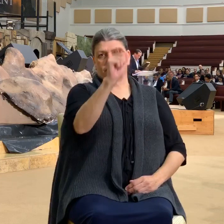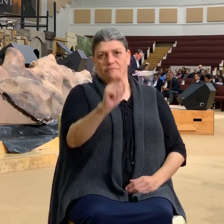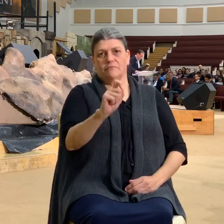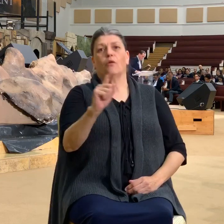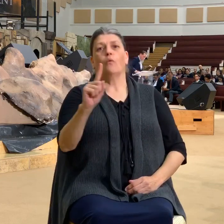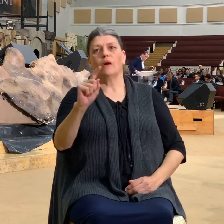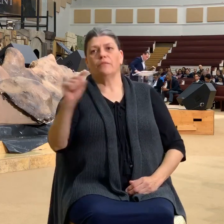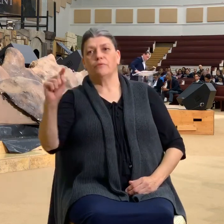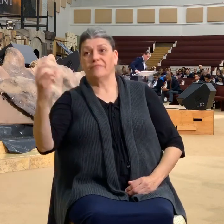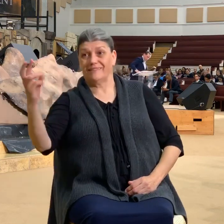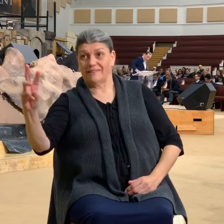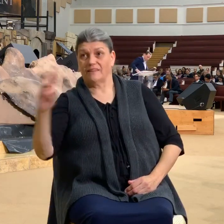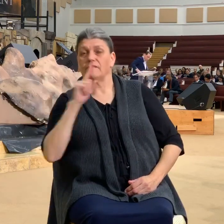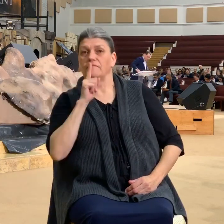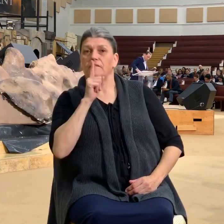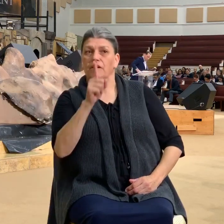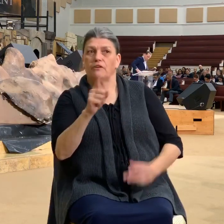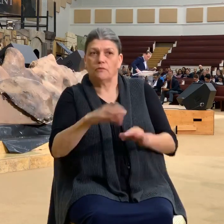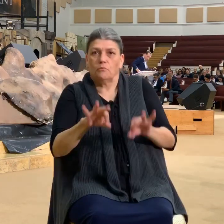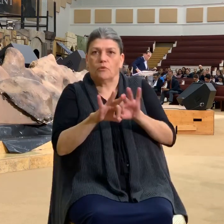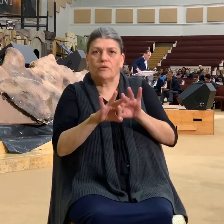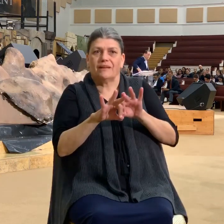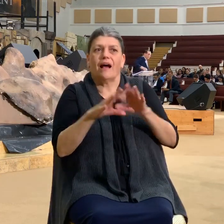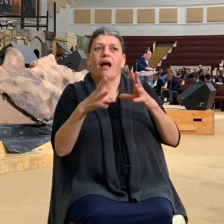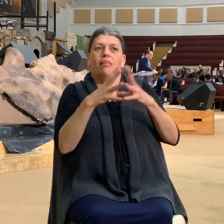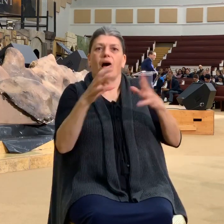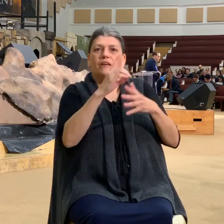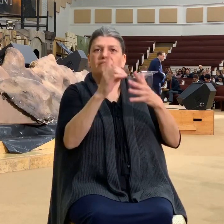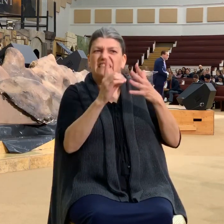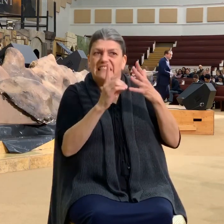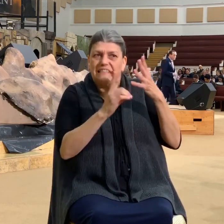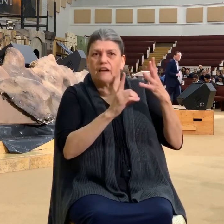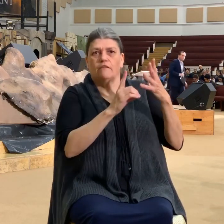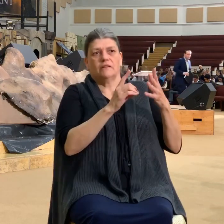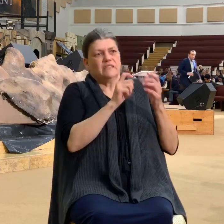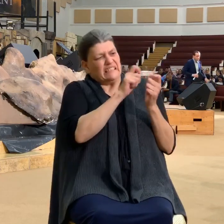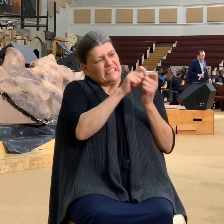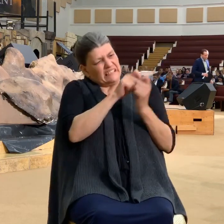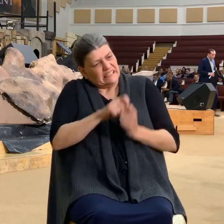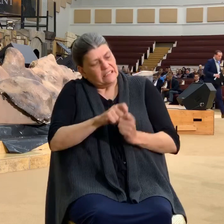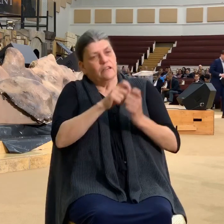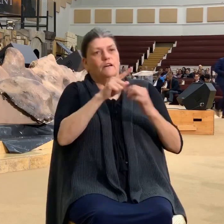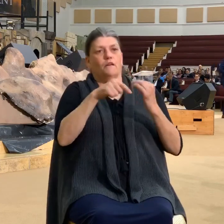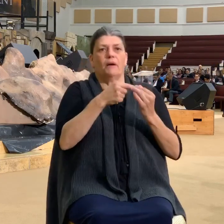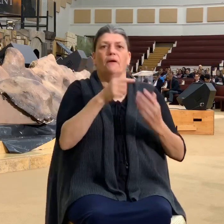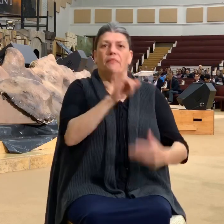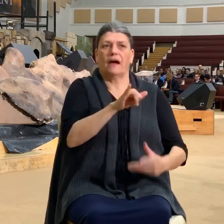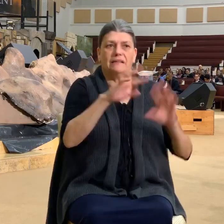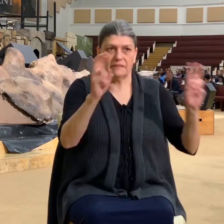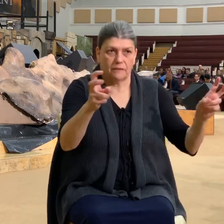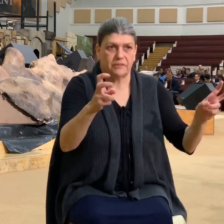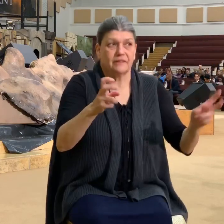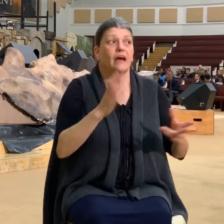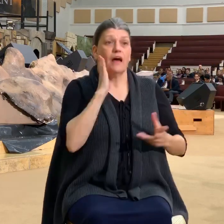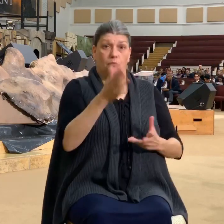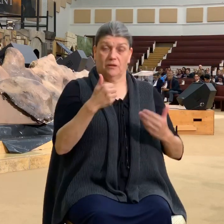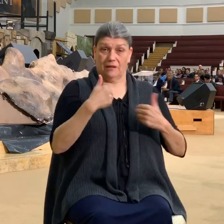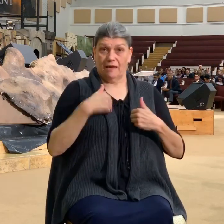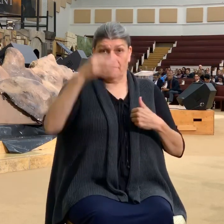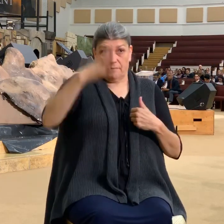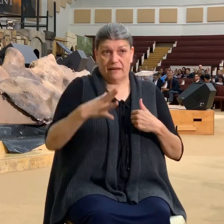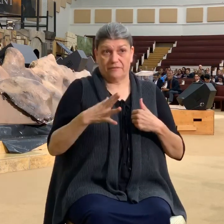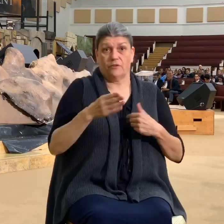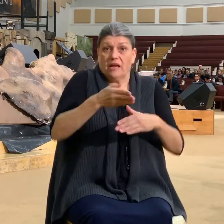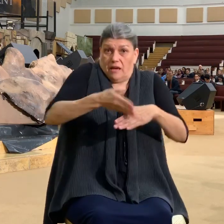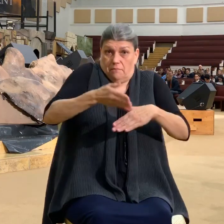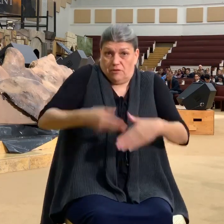detail with regards to that subject. I'm going to have Pastor and Bishop Young